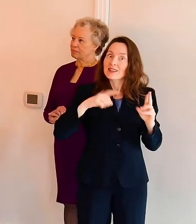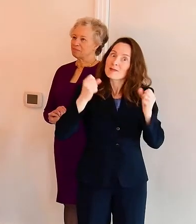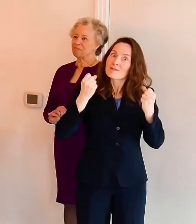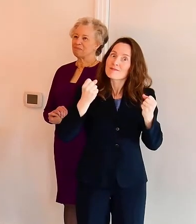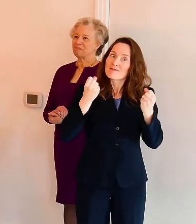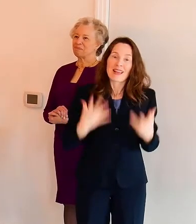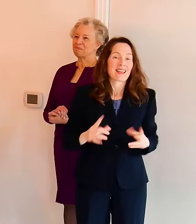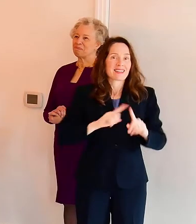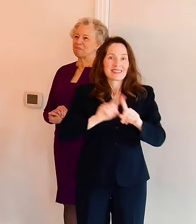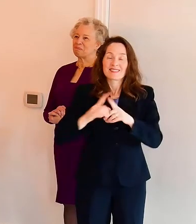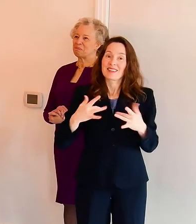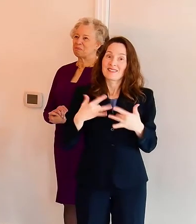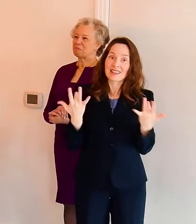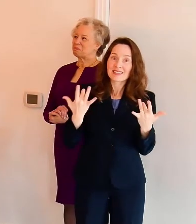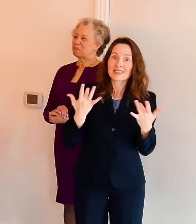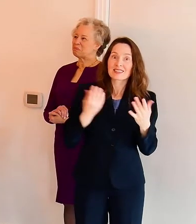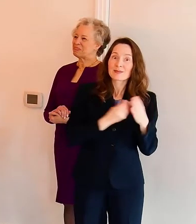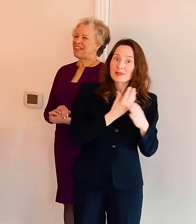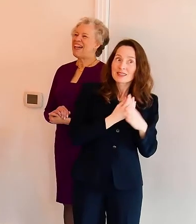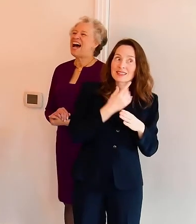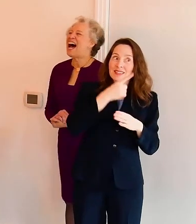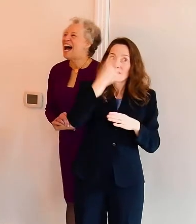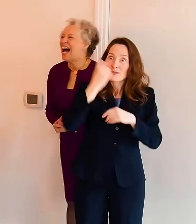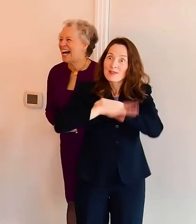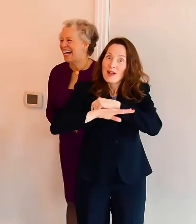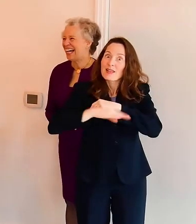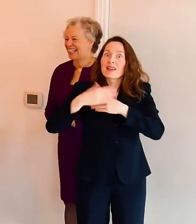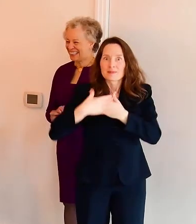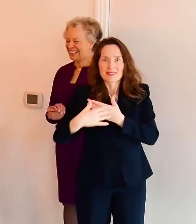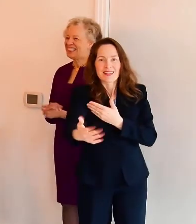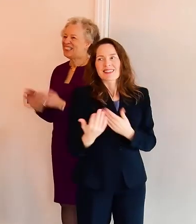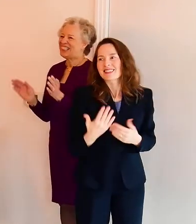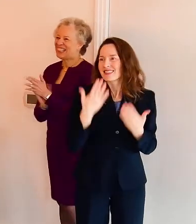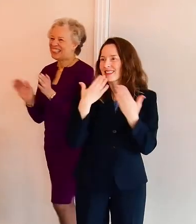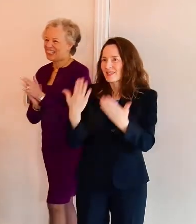this spring, summer, fall, and beyond. Thank you.